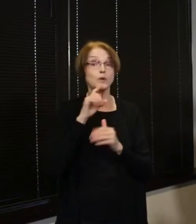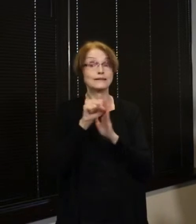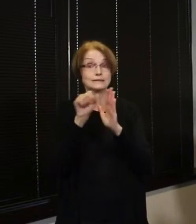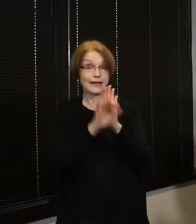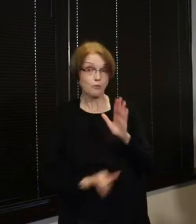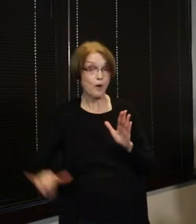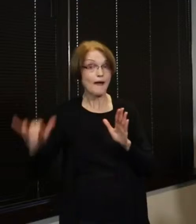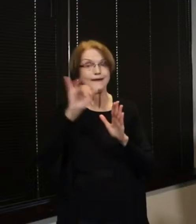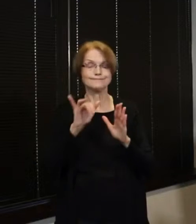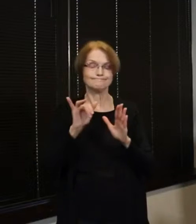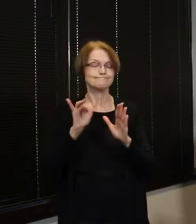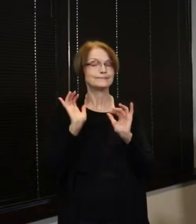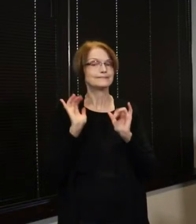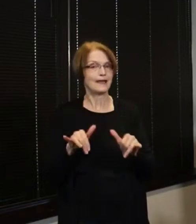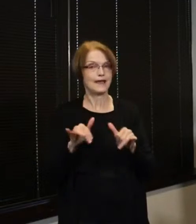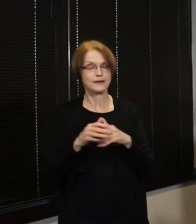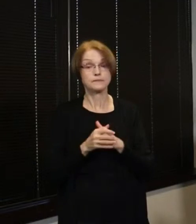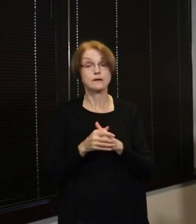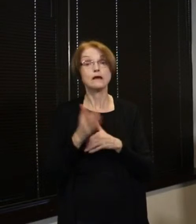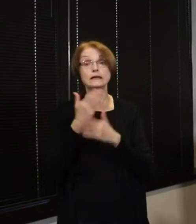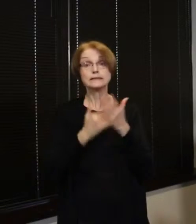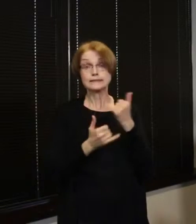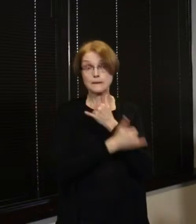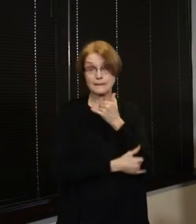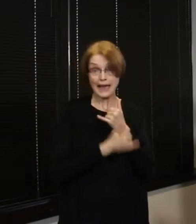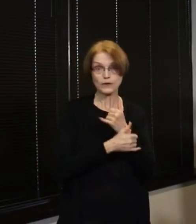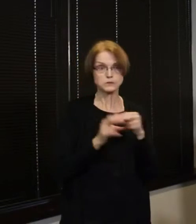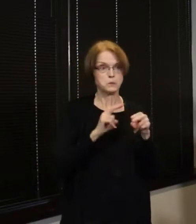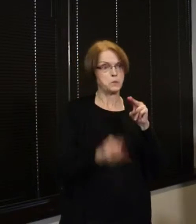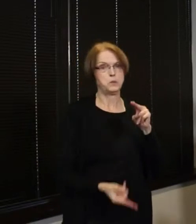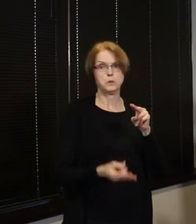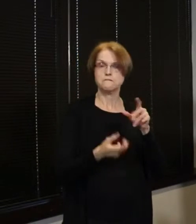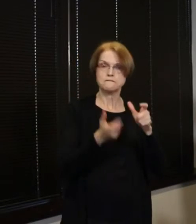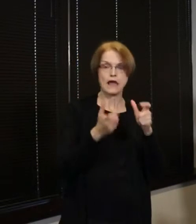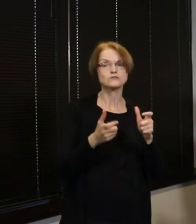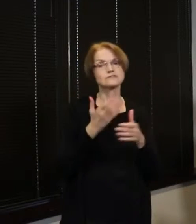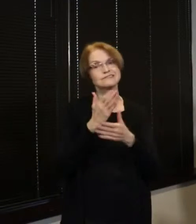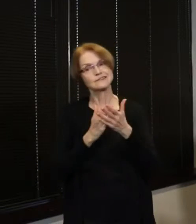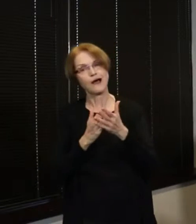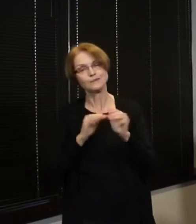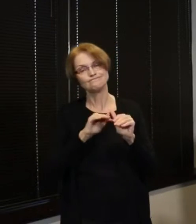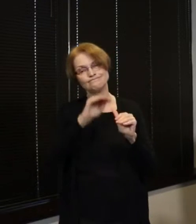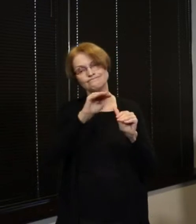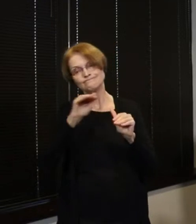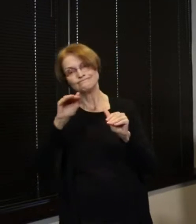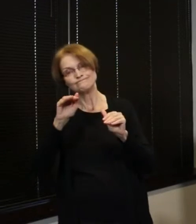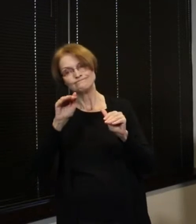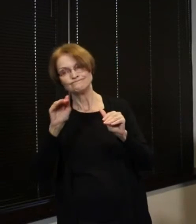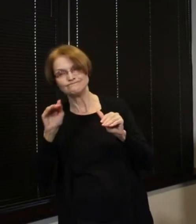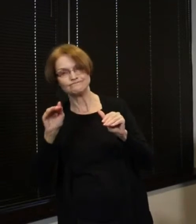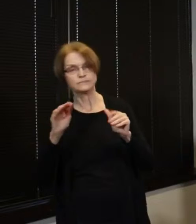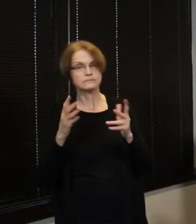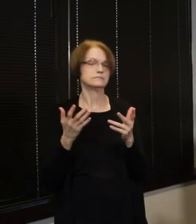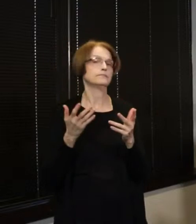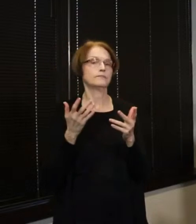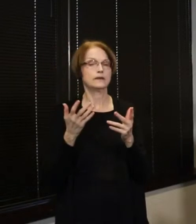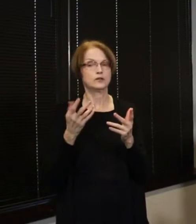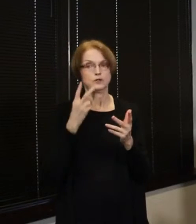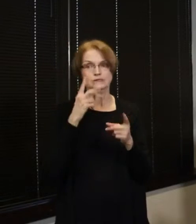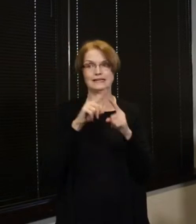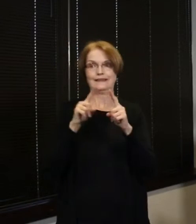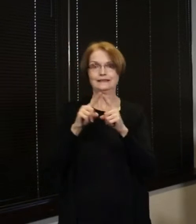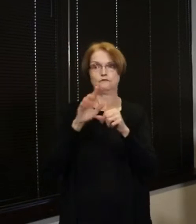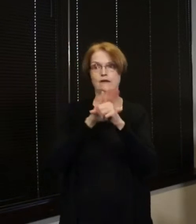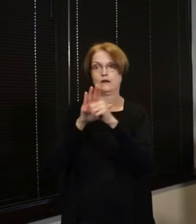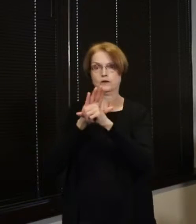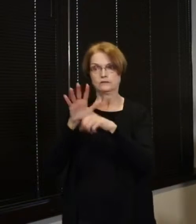although some are coming down at a faster rate than others. And so you can see here how a lot of the different regions